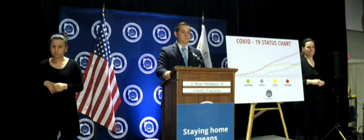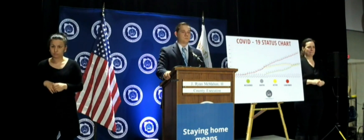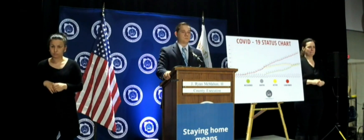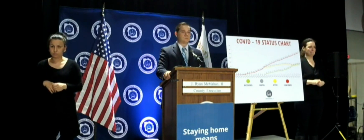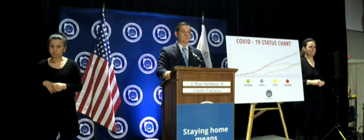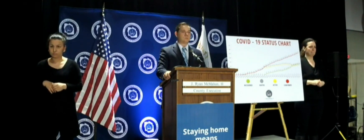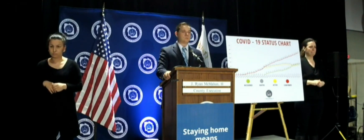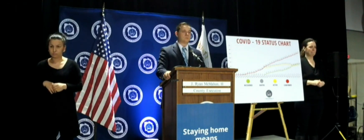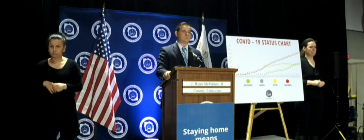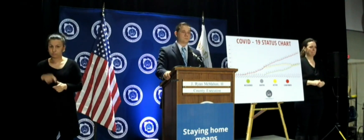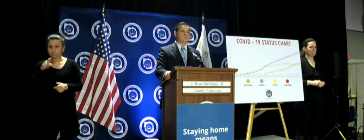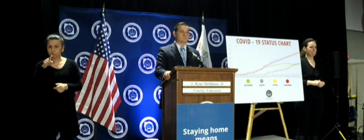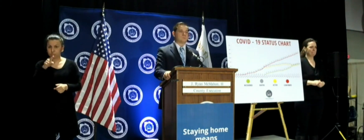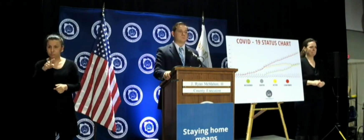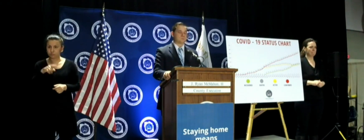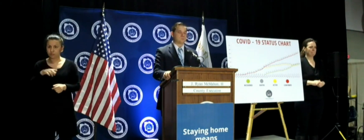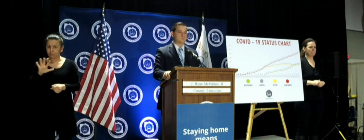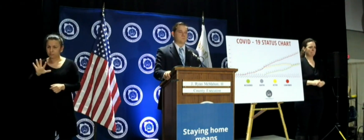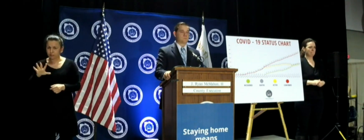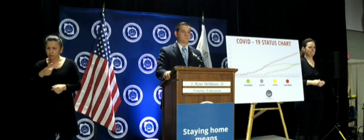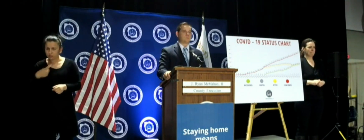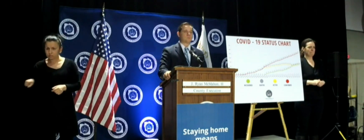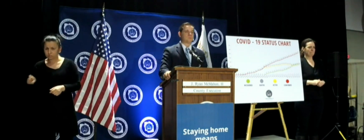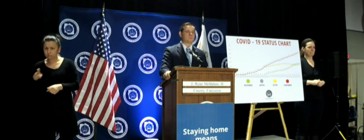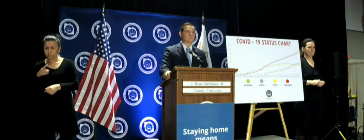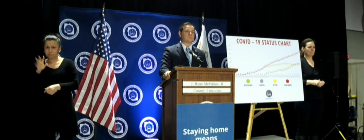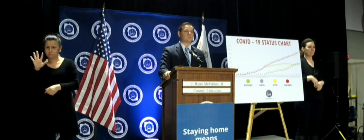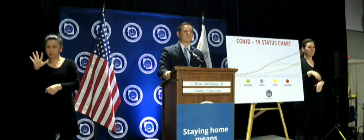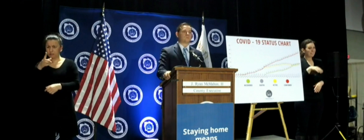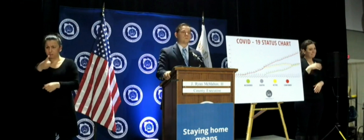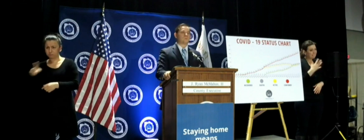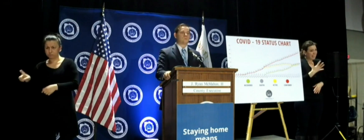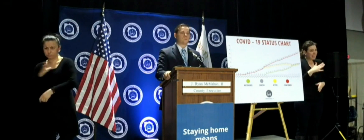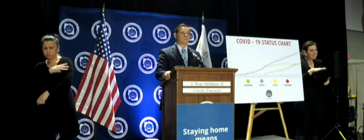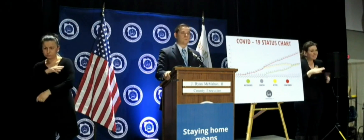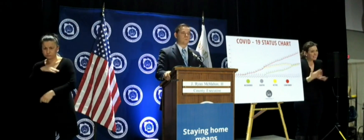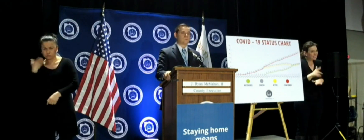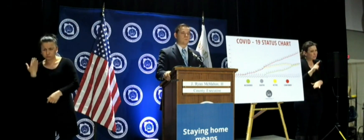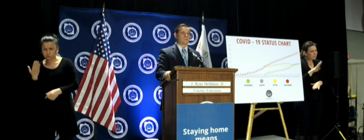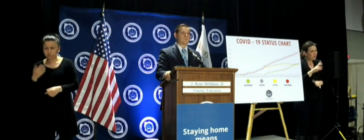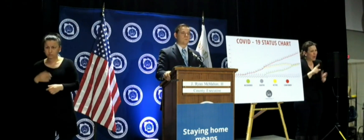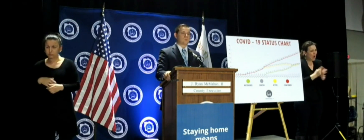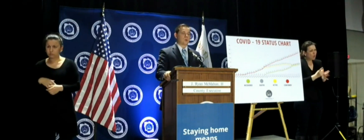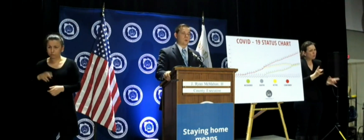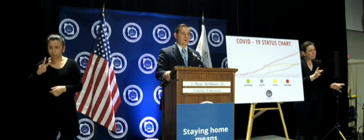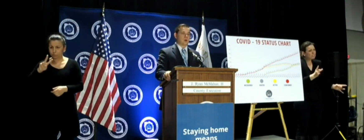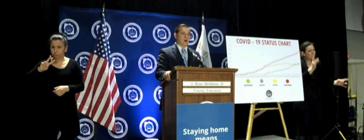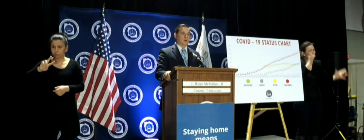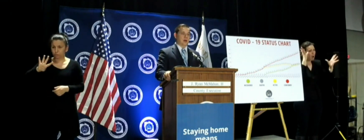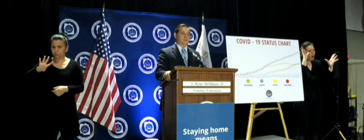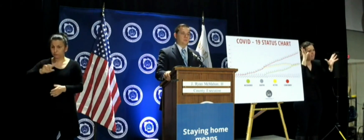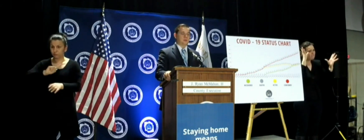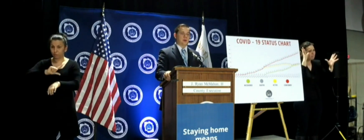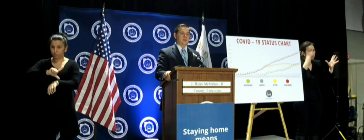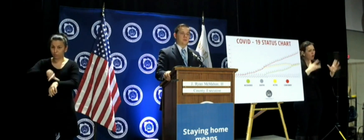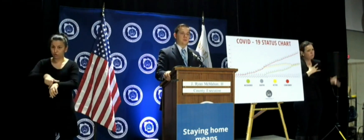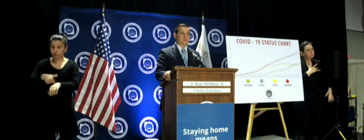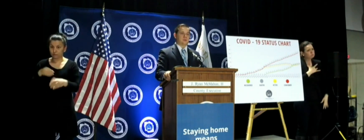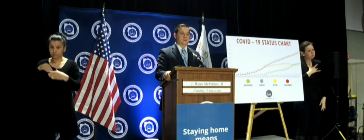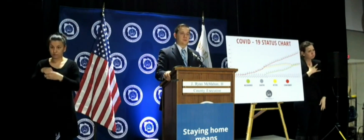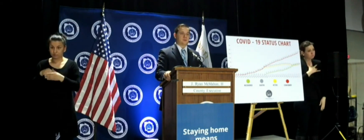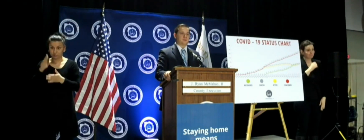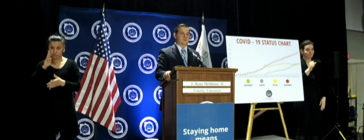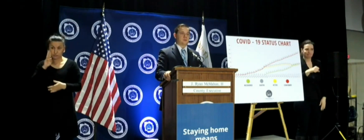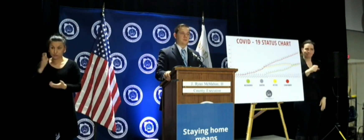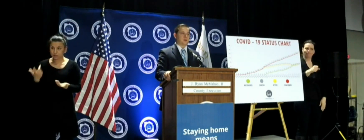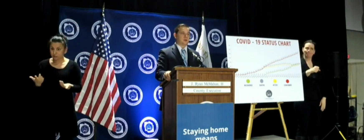5 deaths in 24 hours. That must just be the hardest thing you've had to deliver to this county yet. Yeah. This is